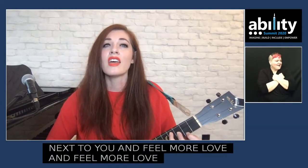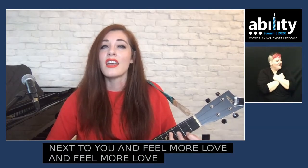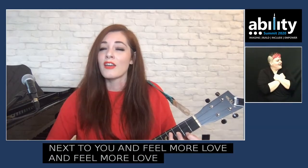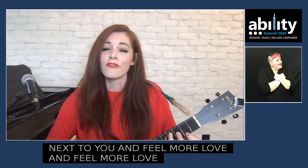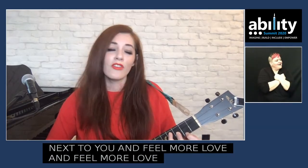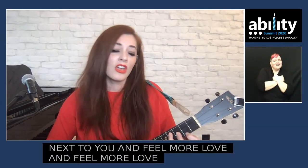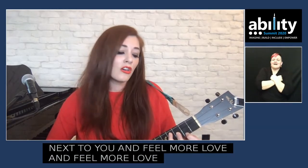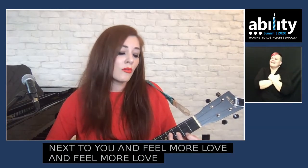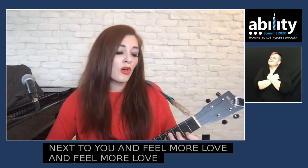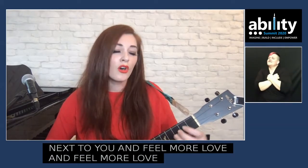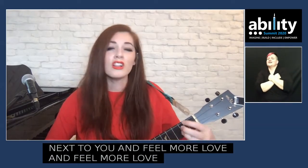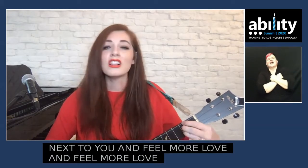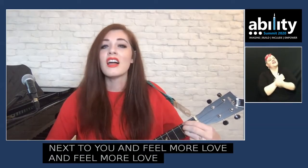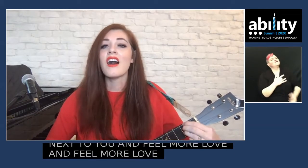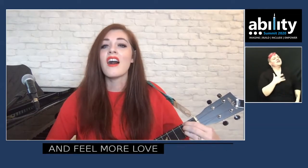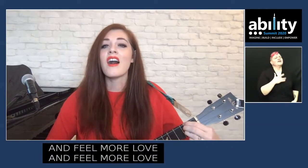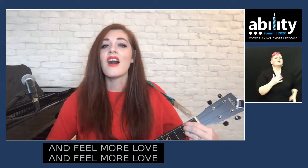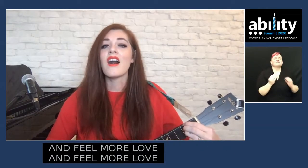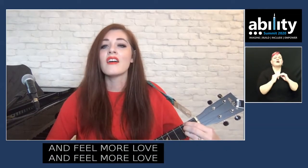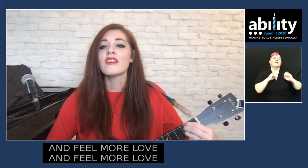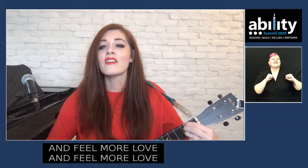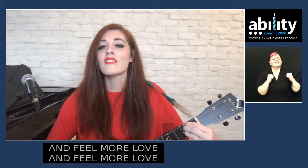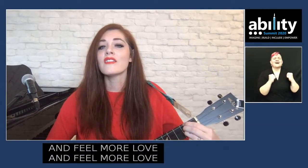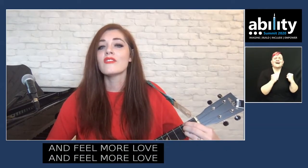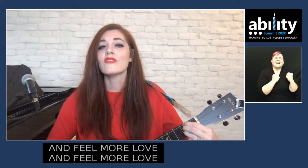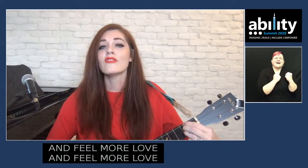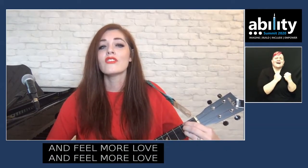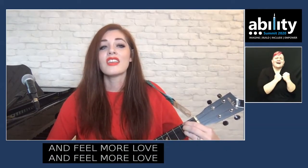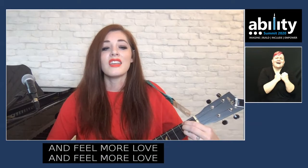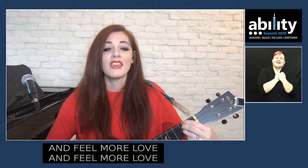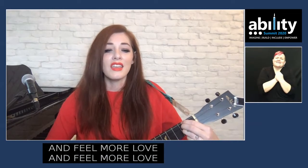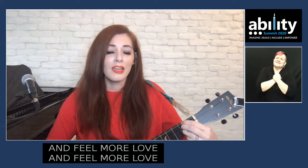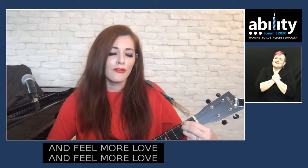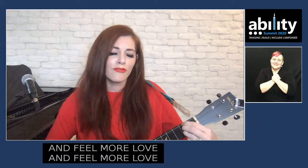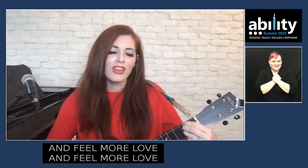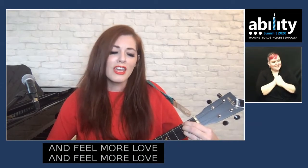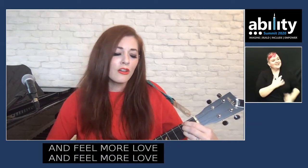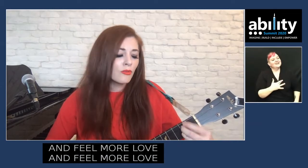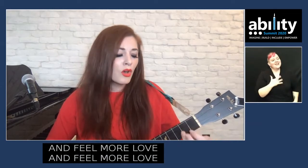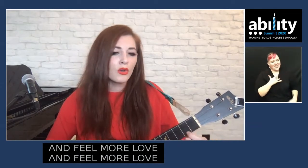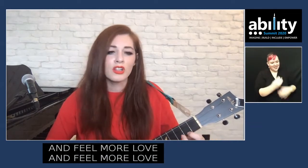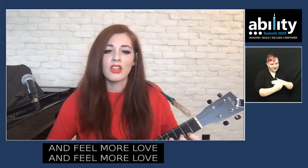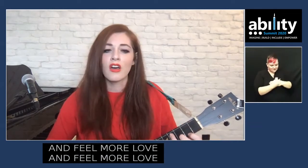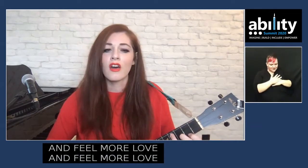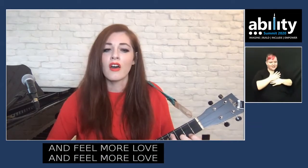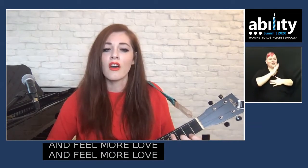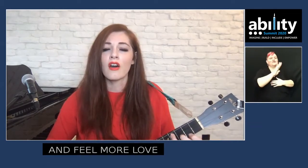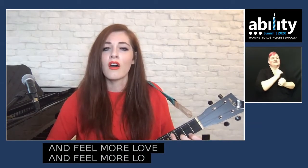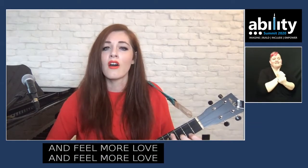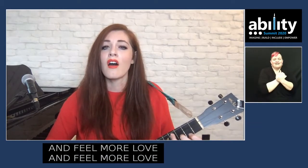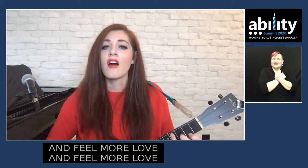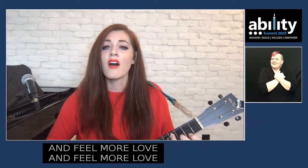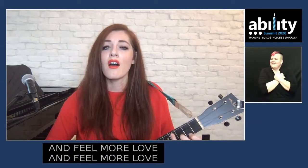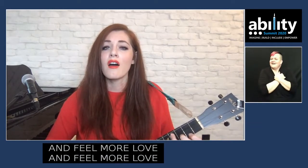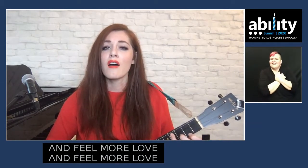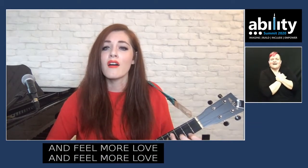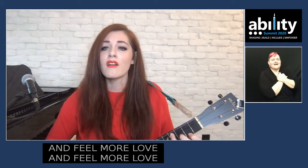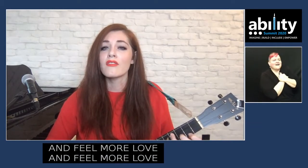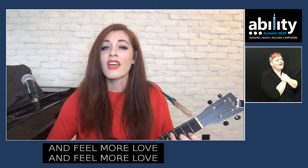love, and feel more love, and feel more